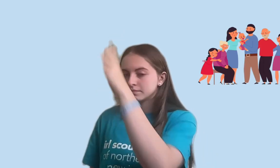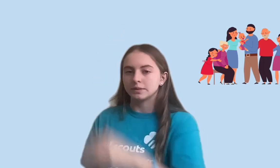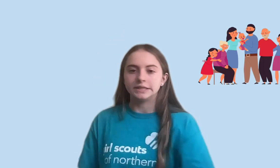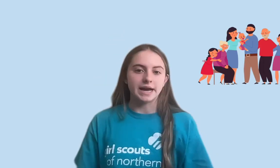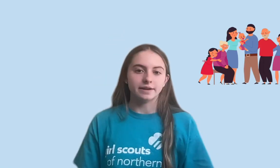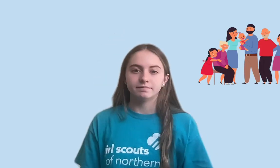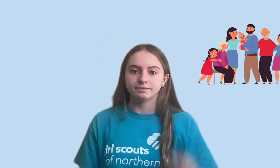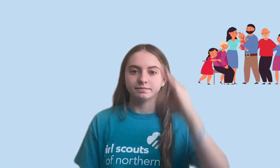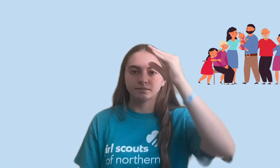Dad.